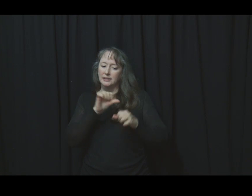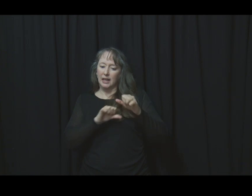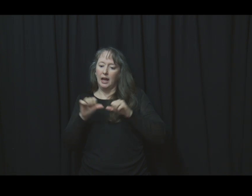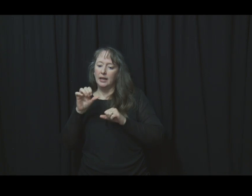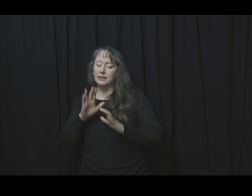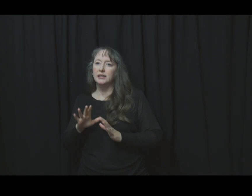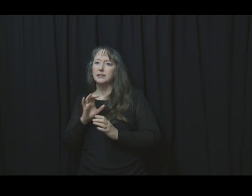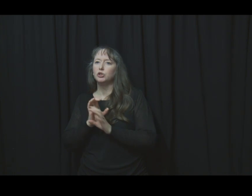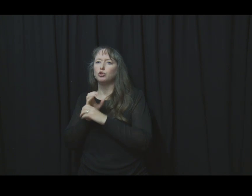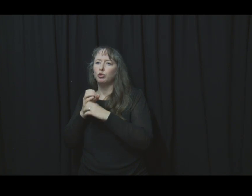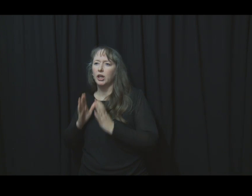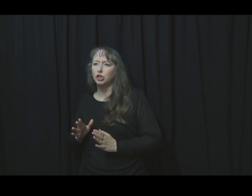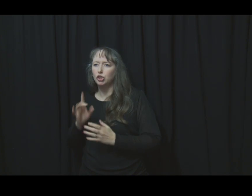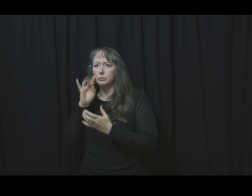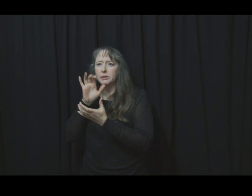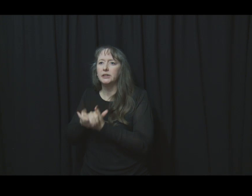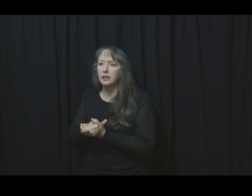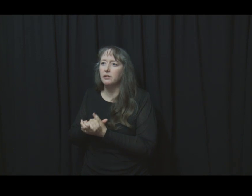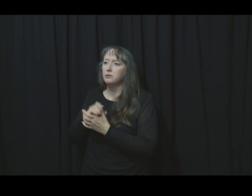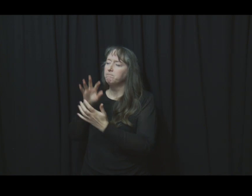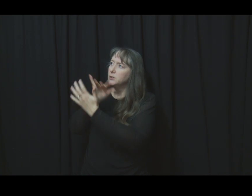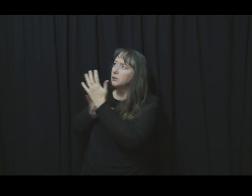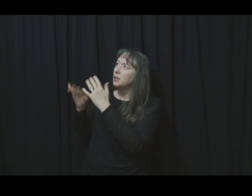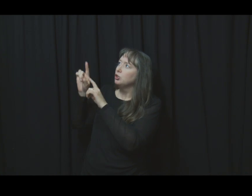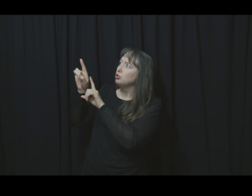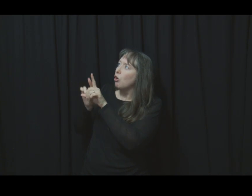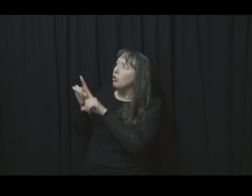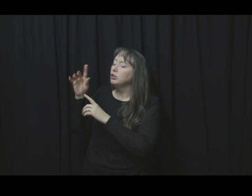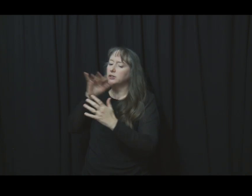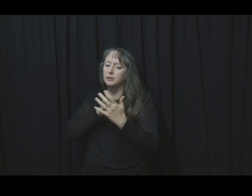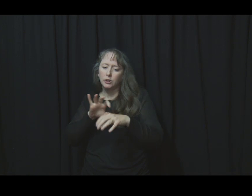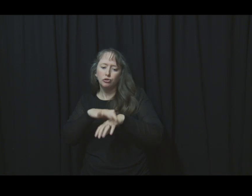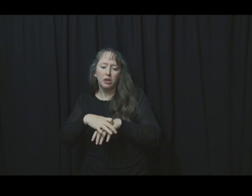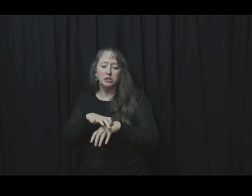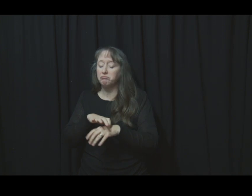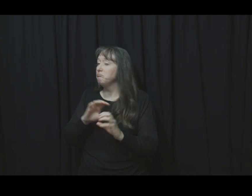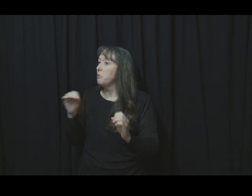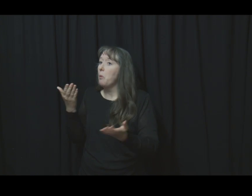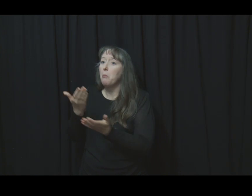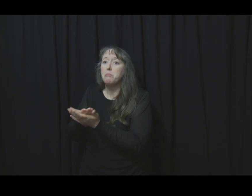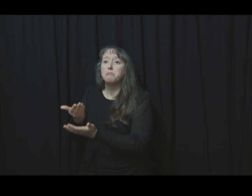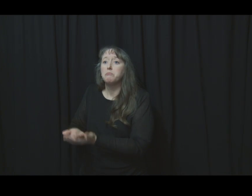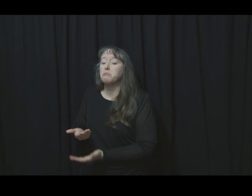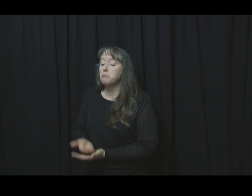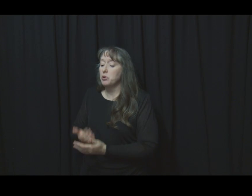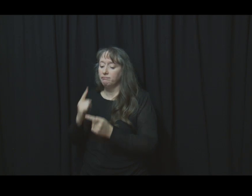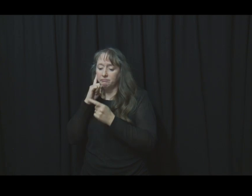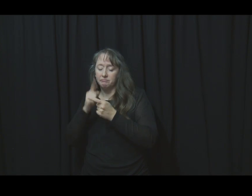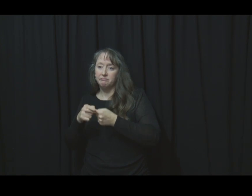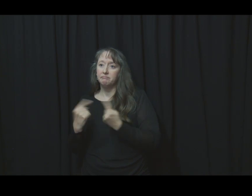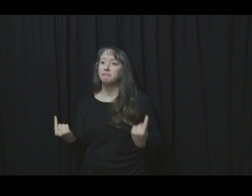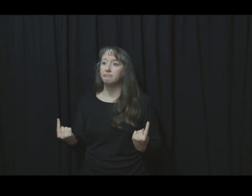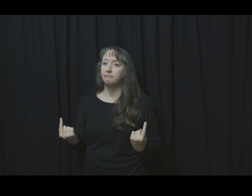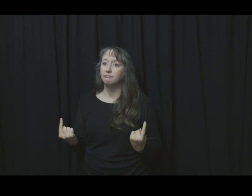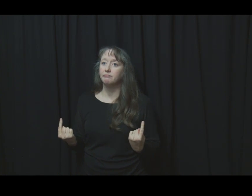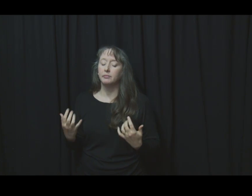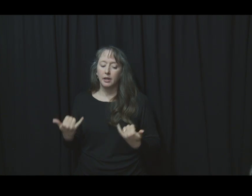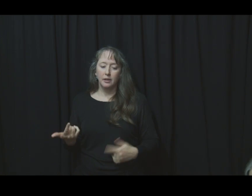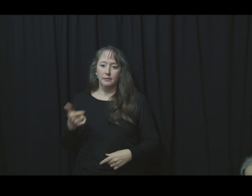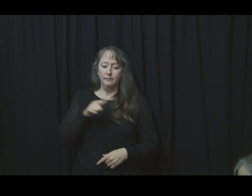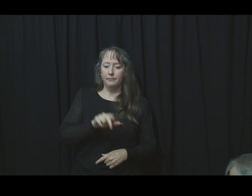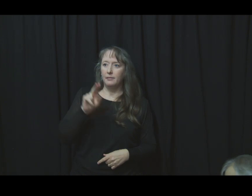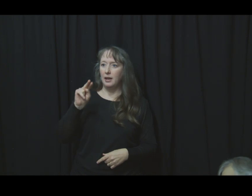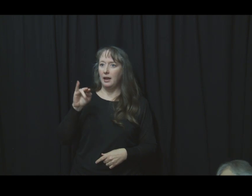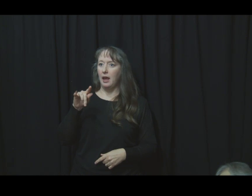to contradict a belief in a young age for the Earth and the universe. Thank you, Mr. Ham. Mr. Nye, your 5-minute rebuttal,